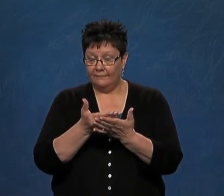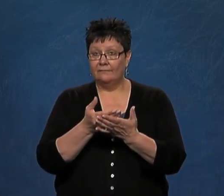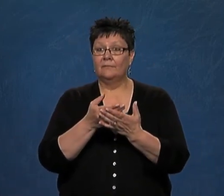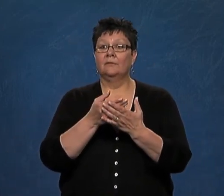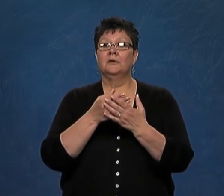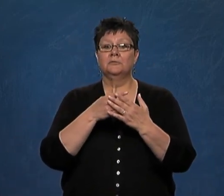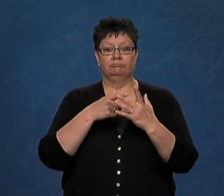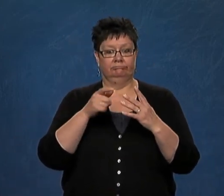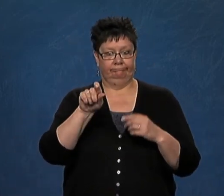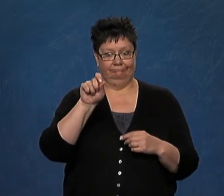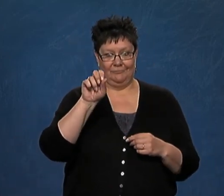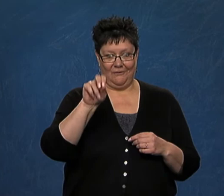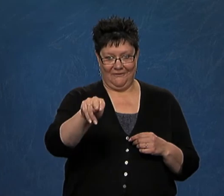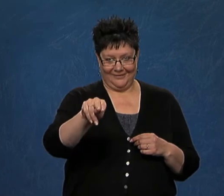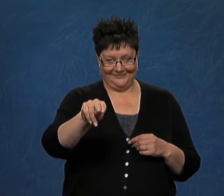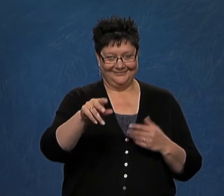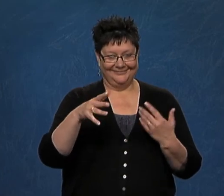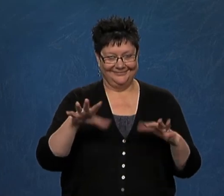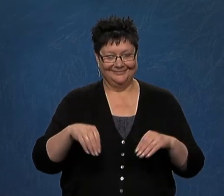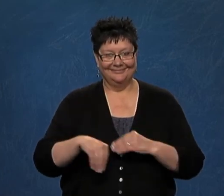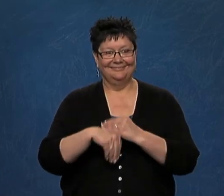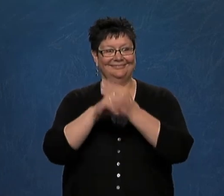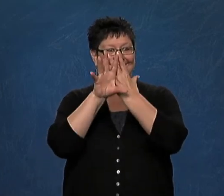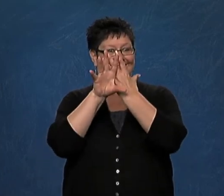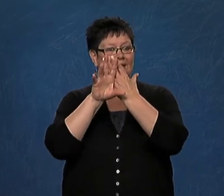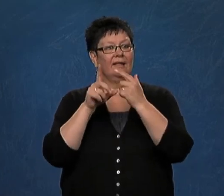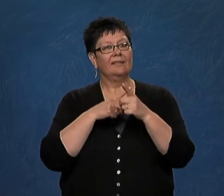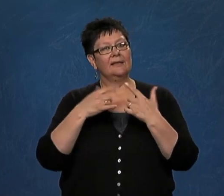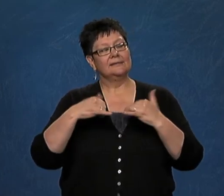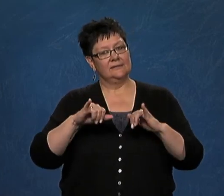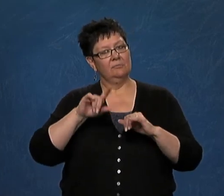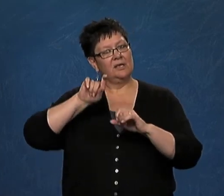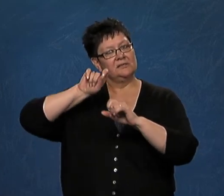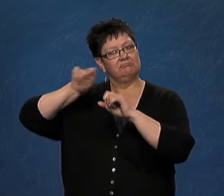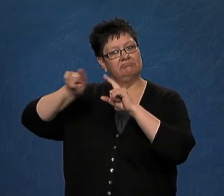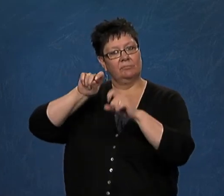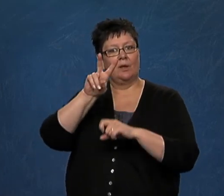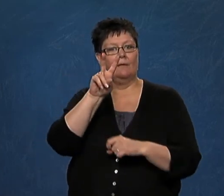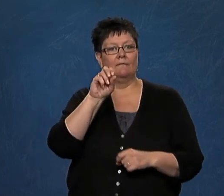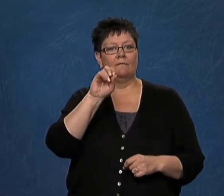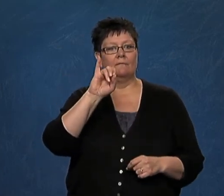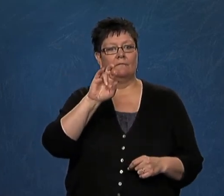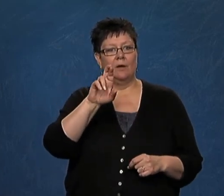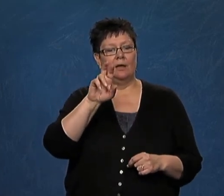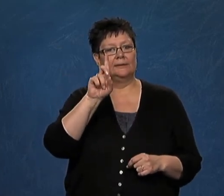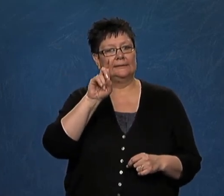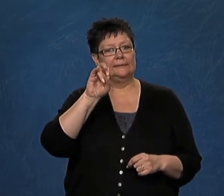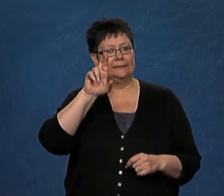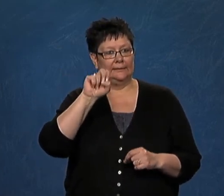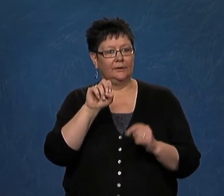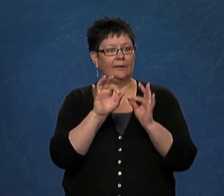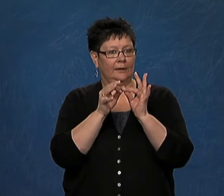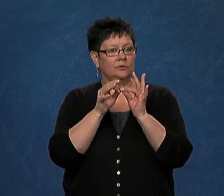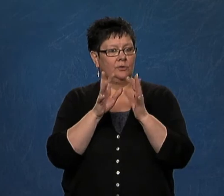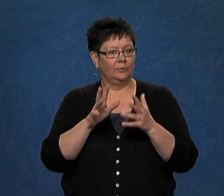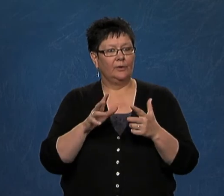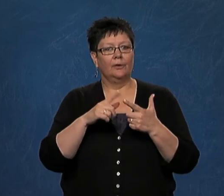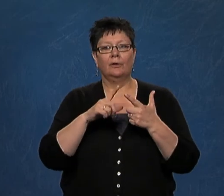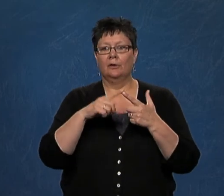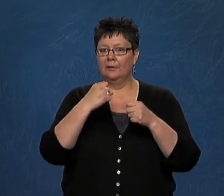Now, when you arrive to the location and you turn on your video screen, you